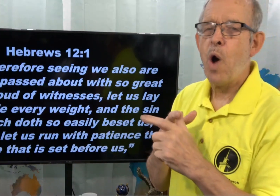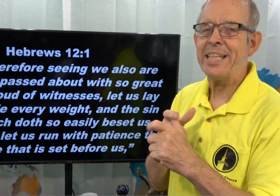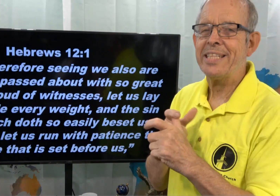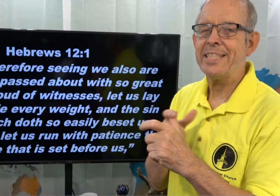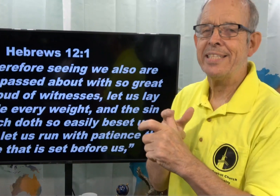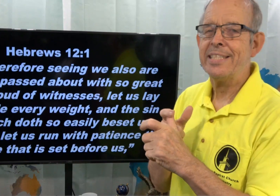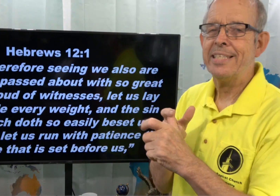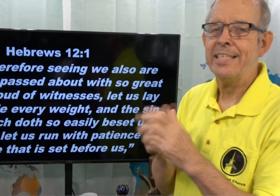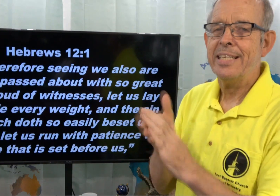run